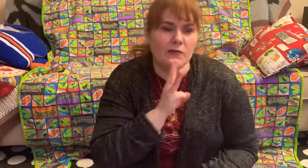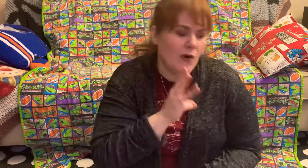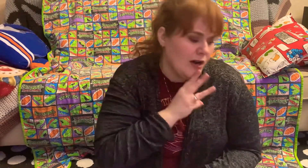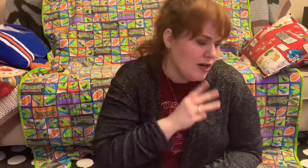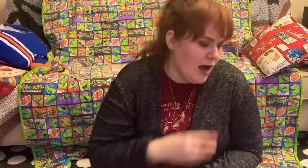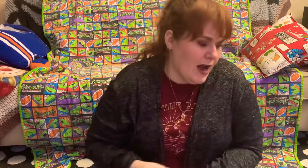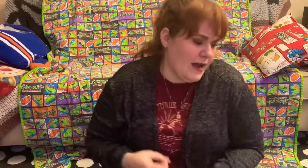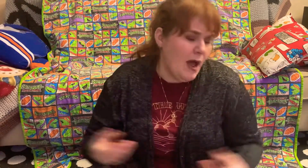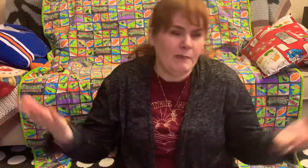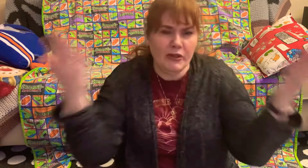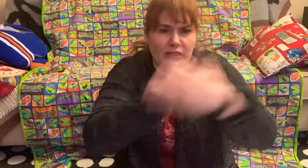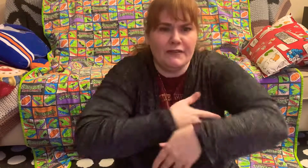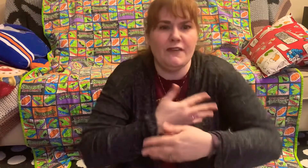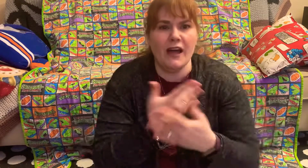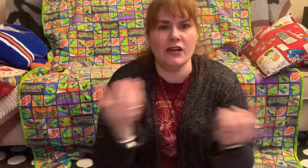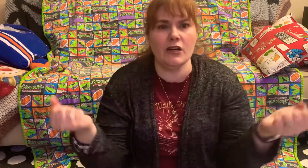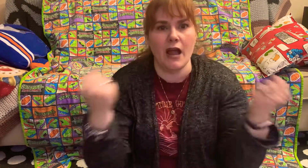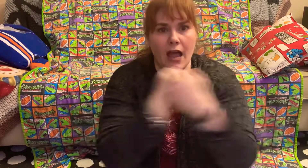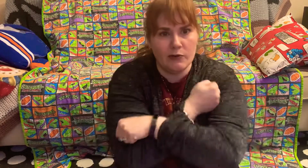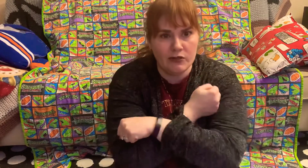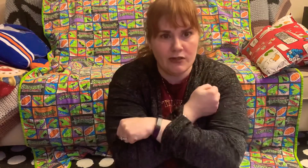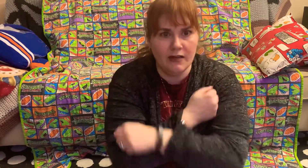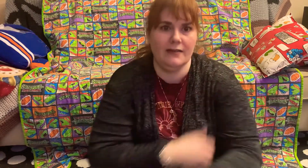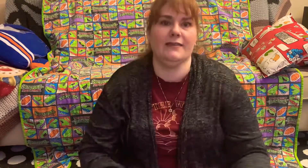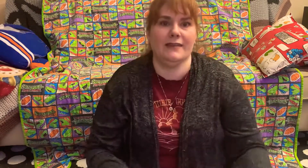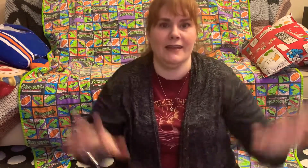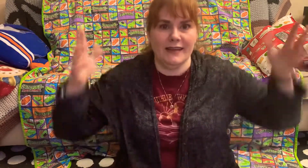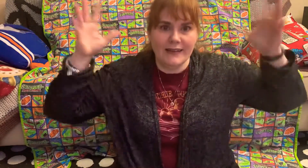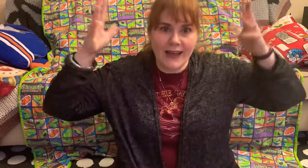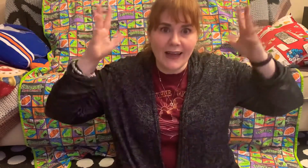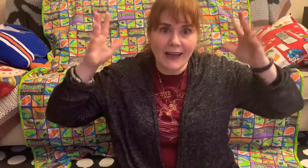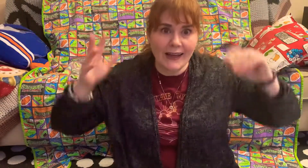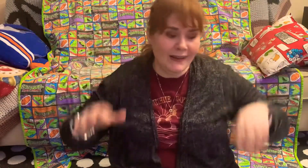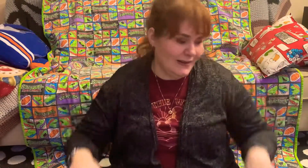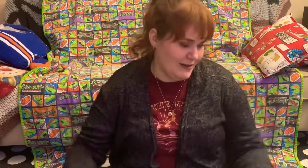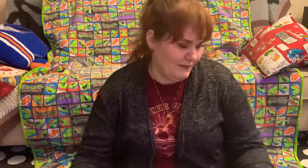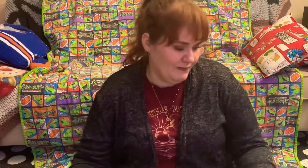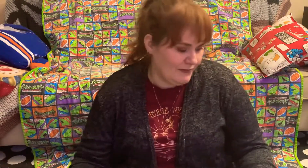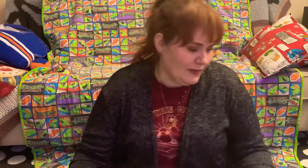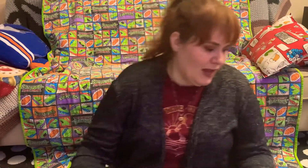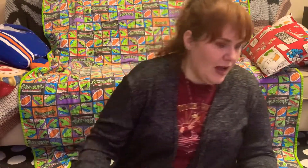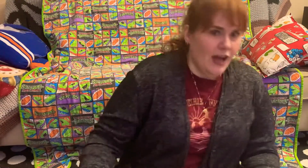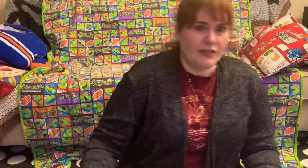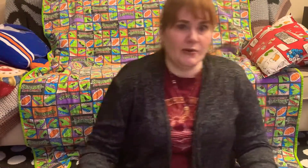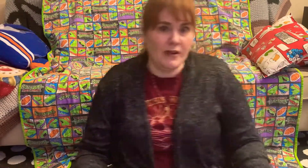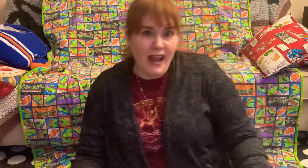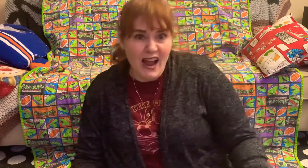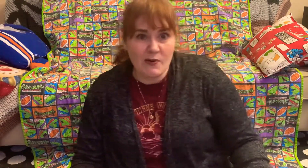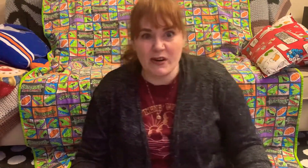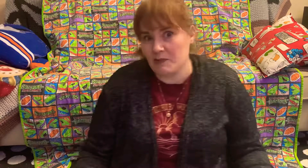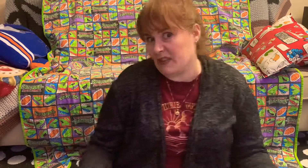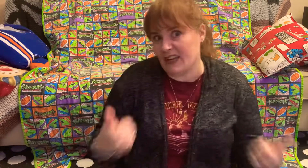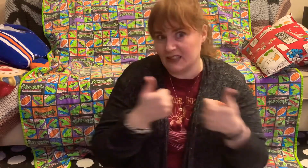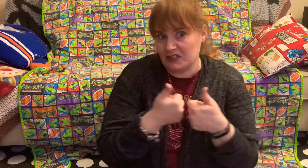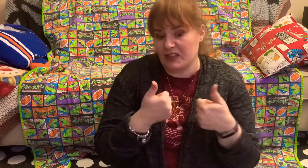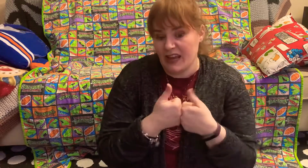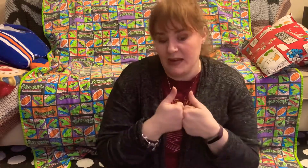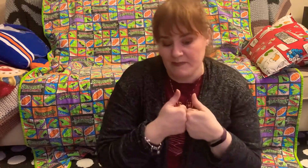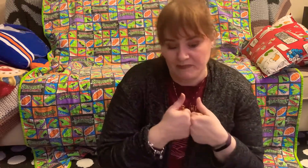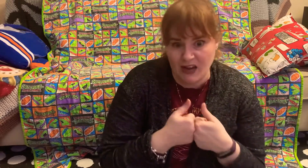water, I put the fire out. Yay! So now we're gonna play a little game. I know